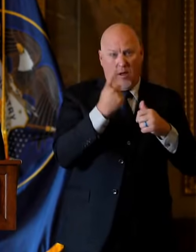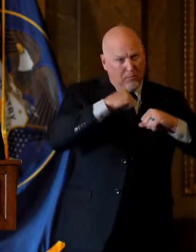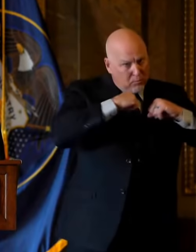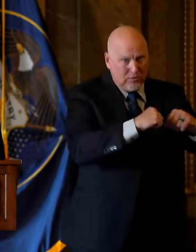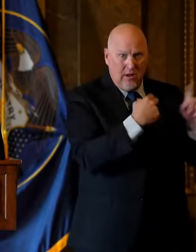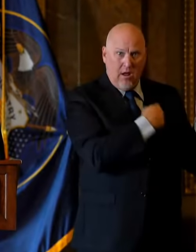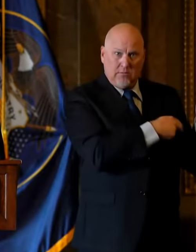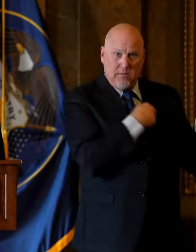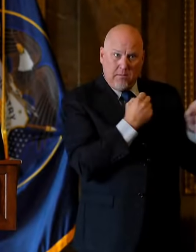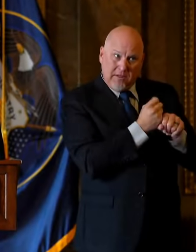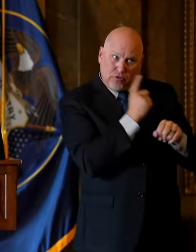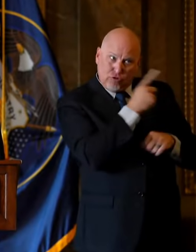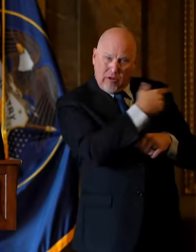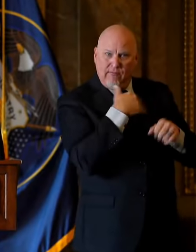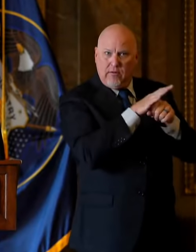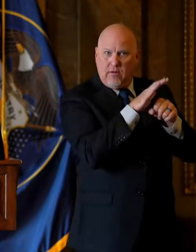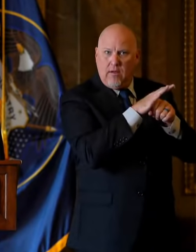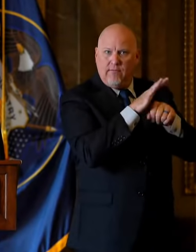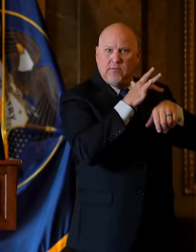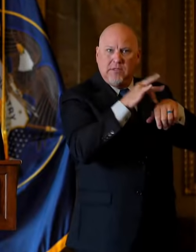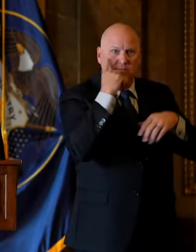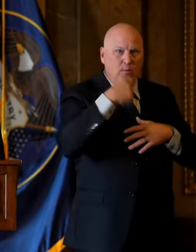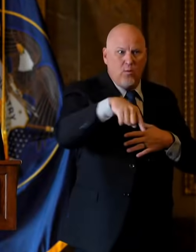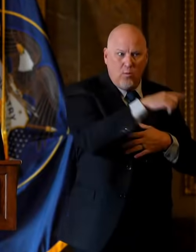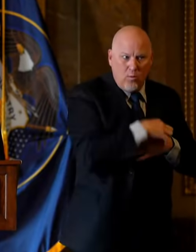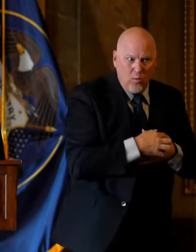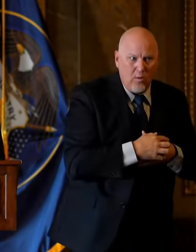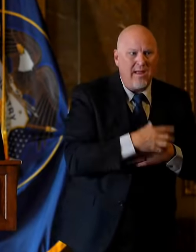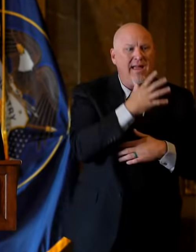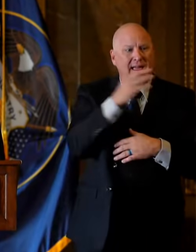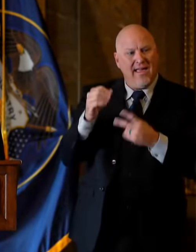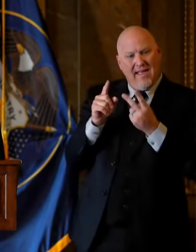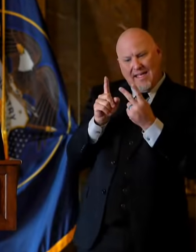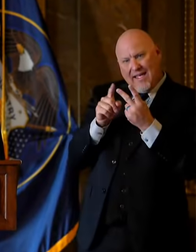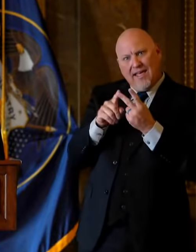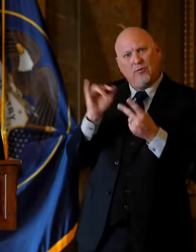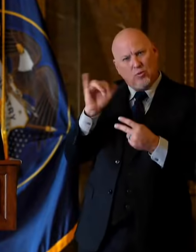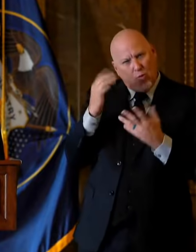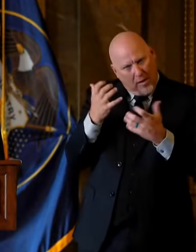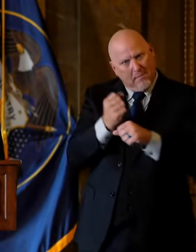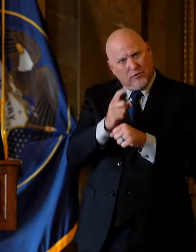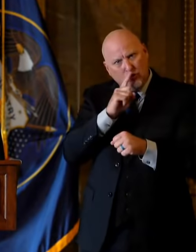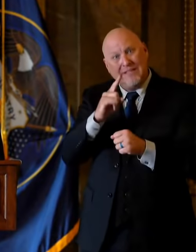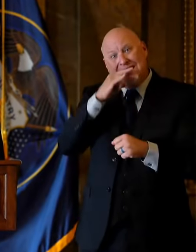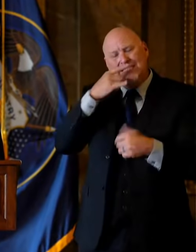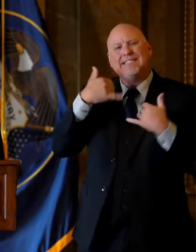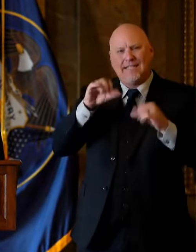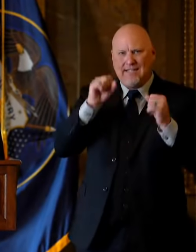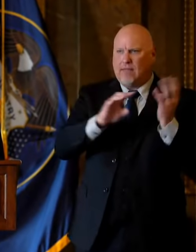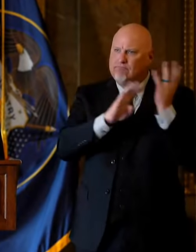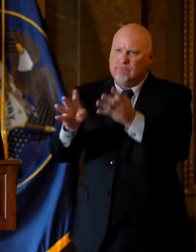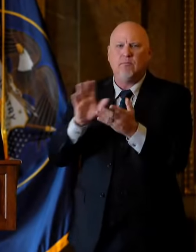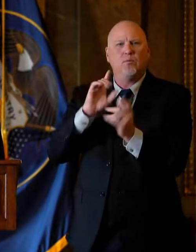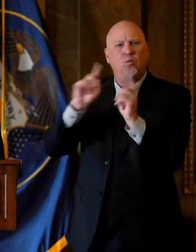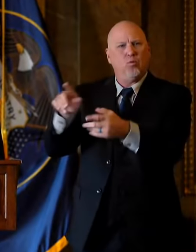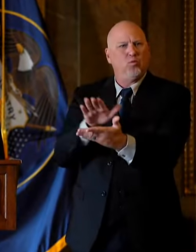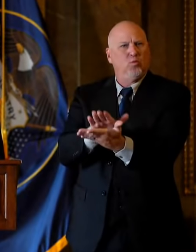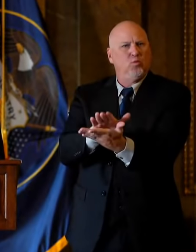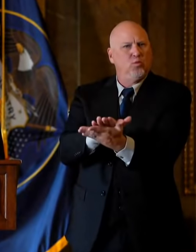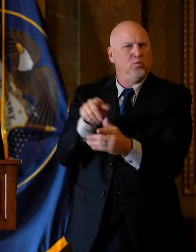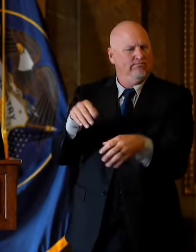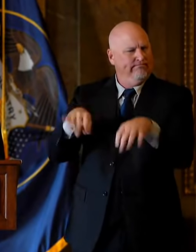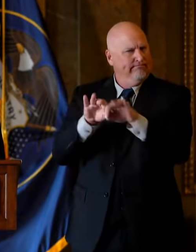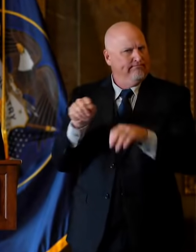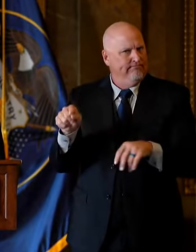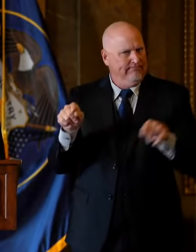to be able to keep kids in school. And those two goals must be at the forefront of everything that we